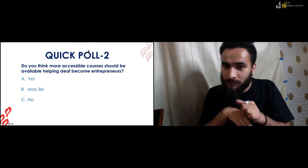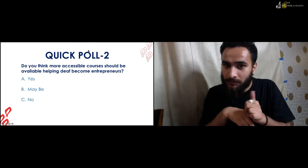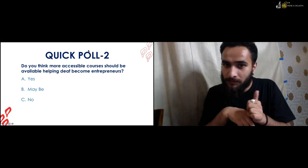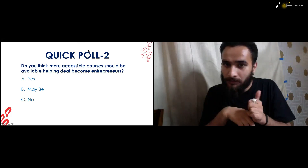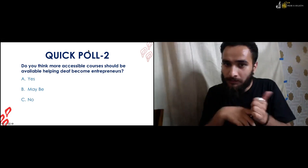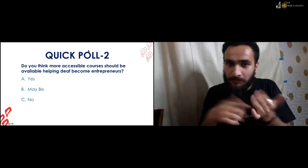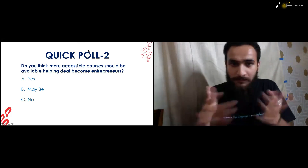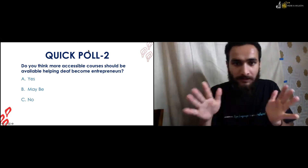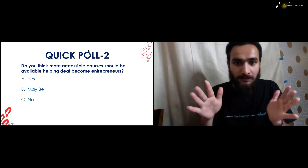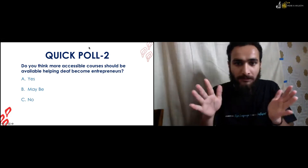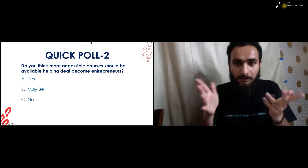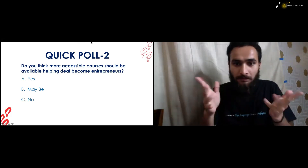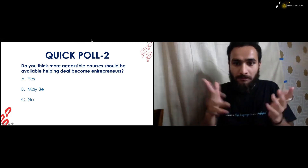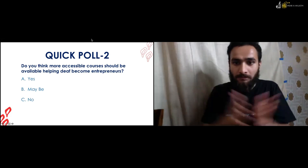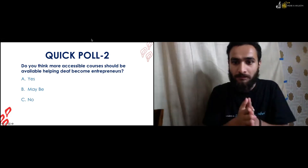Can we have a result?